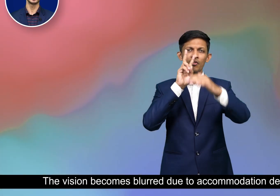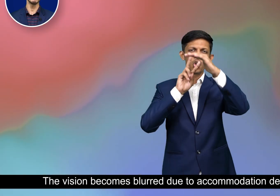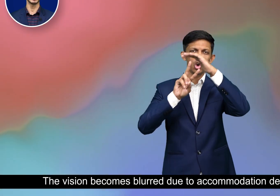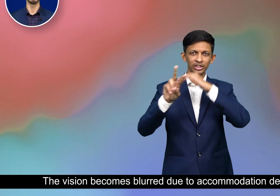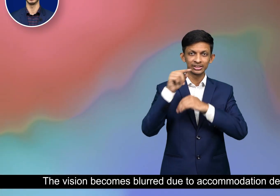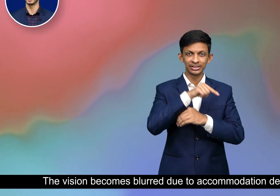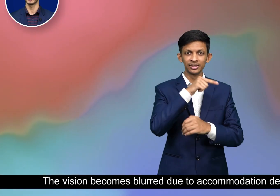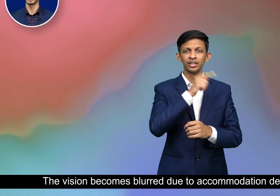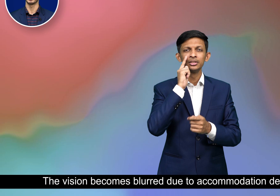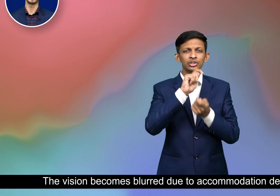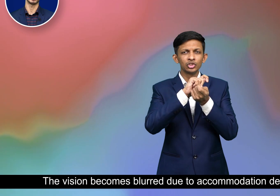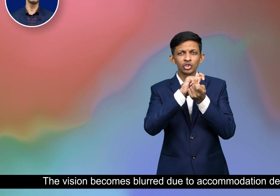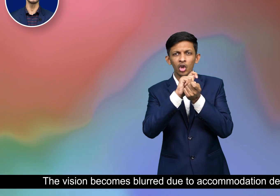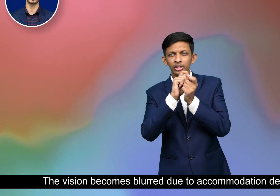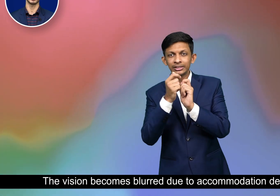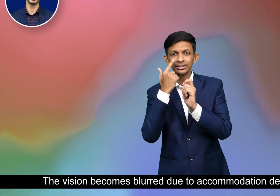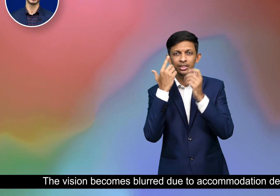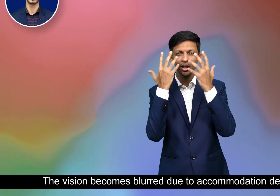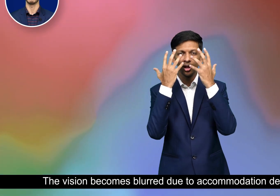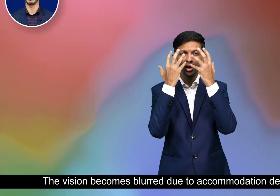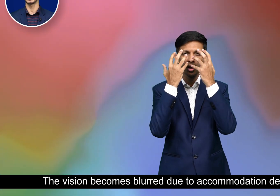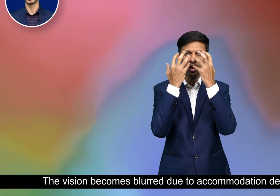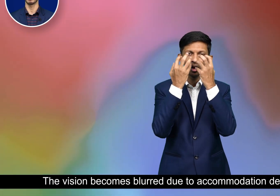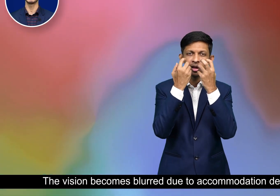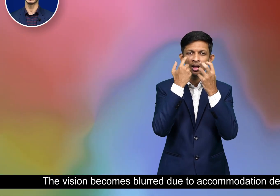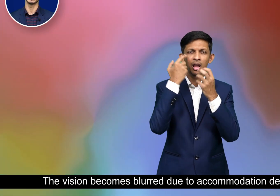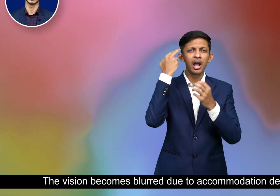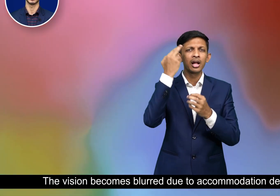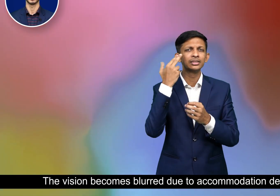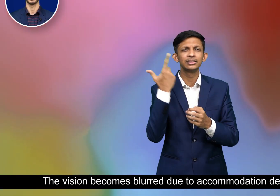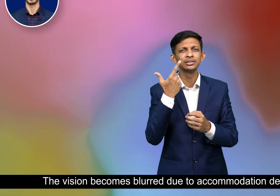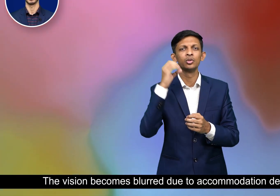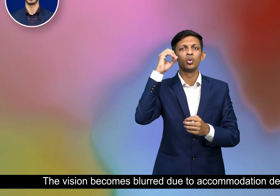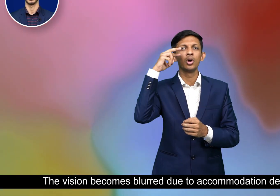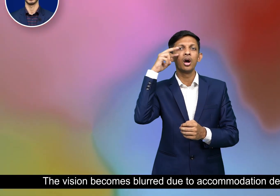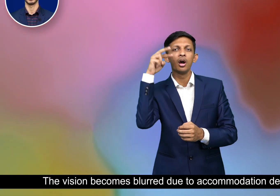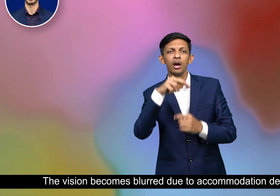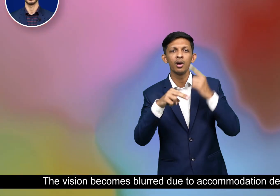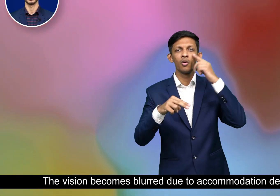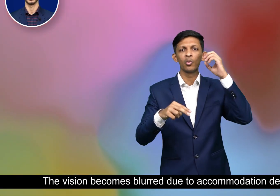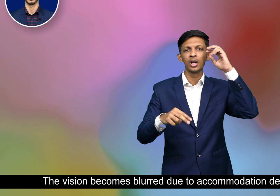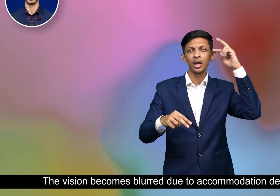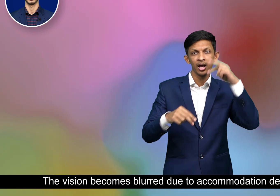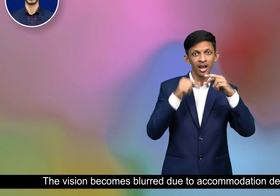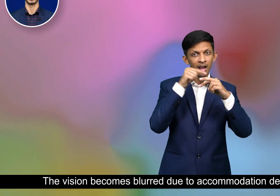The vision becomes blurred due to accommodation defects of the lens.